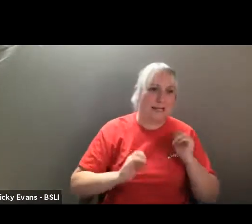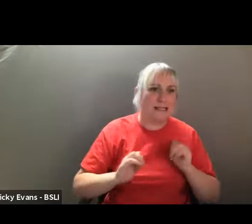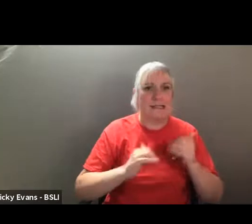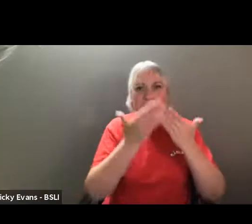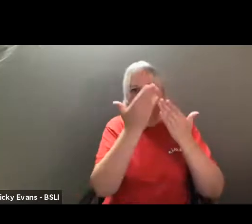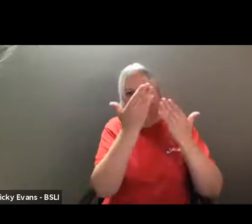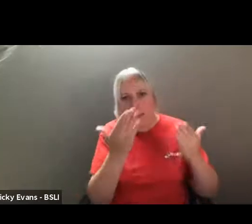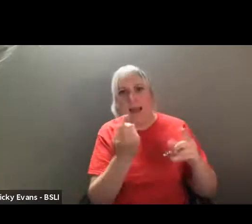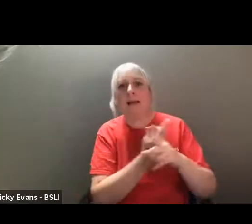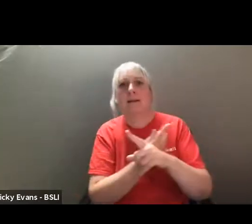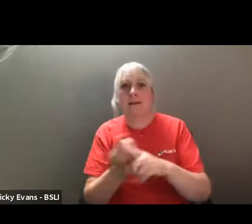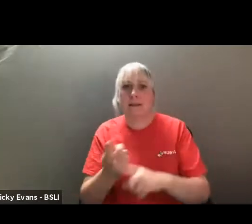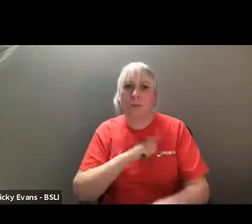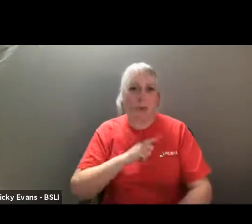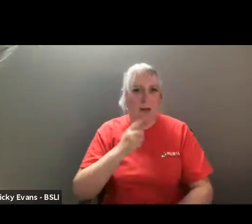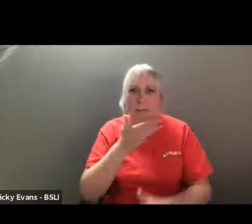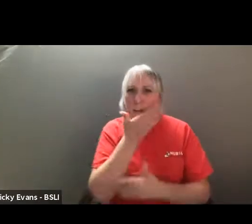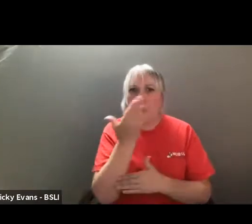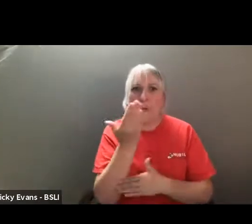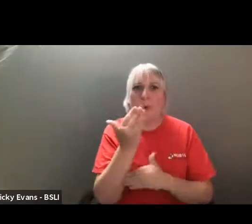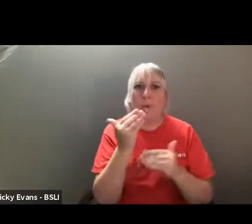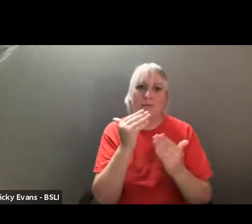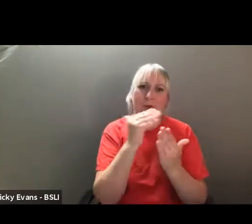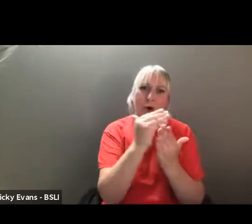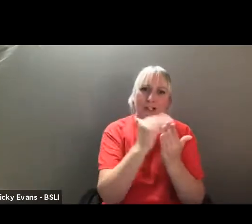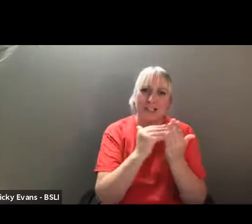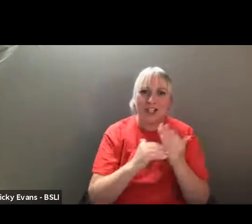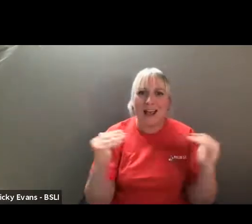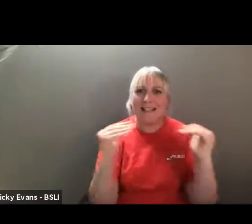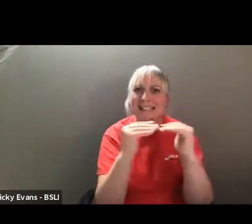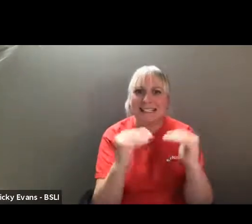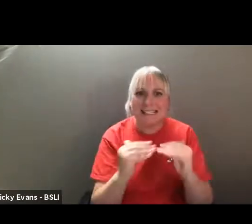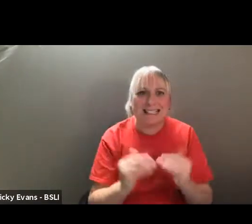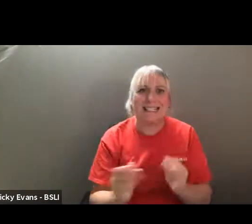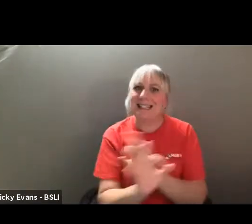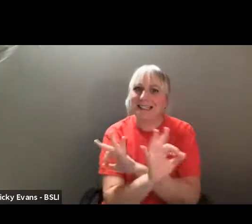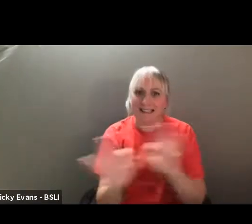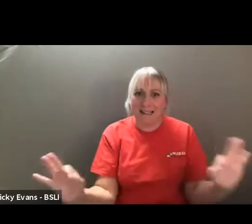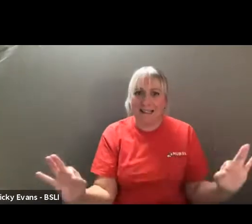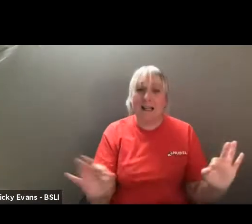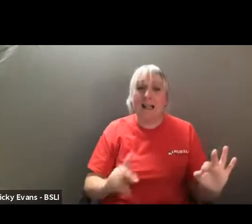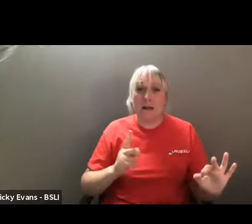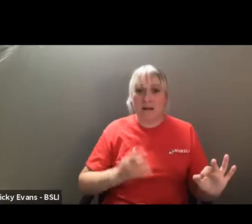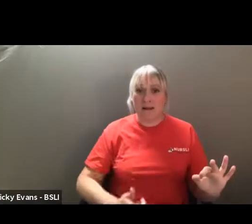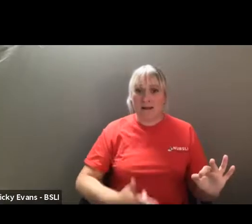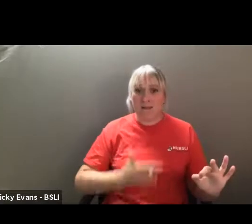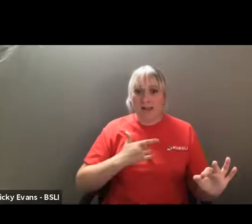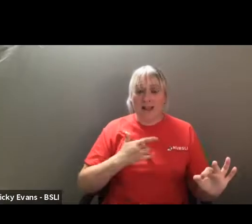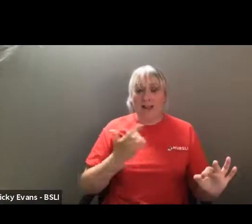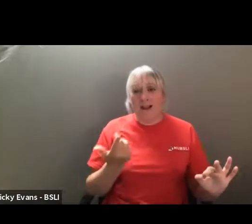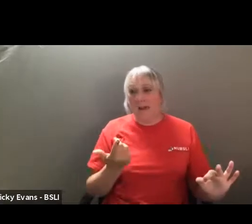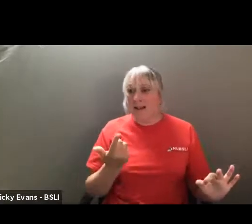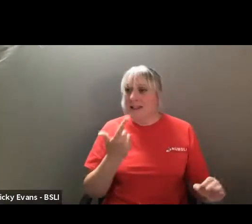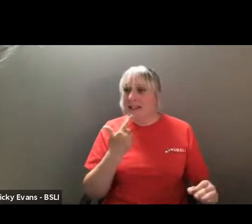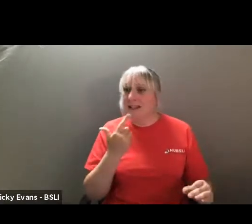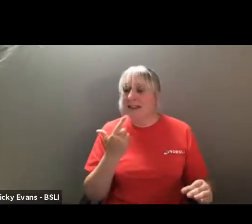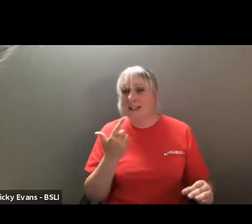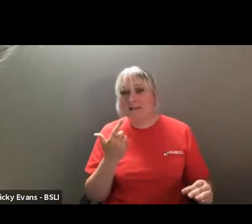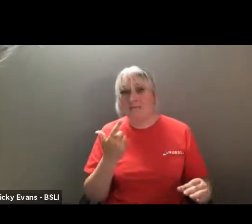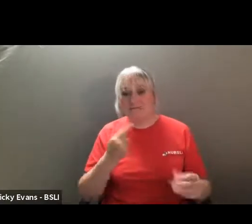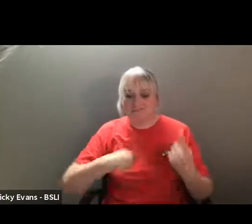receiving the payment without any conditionality. But I think it really has to be closely looked